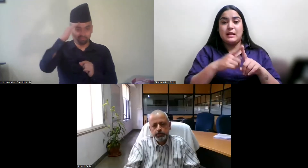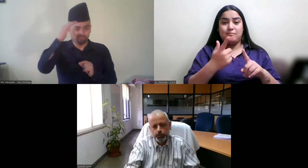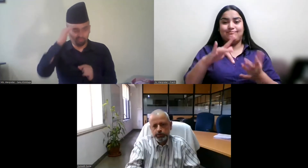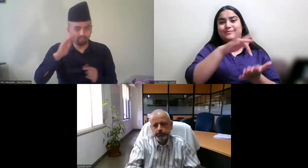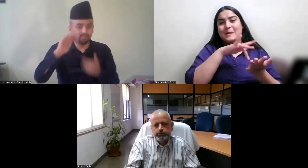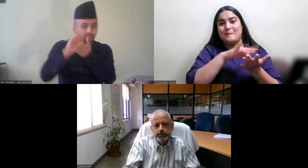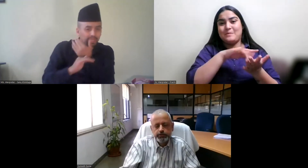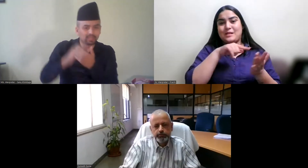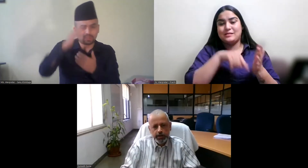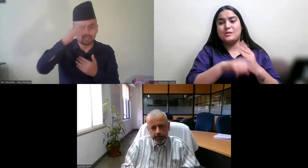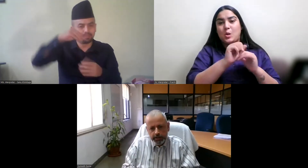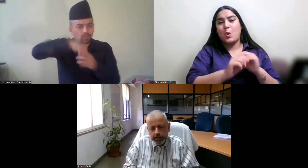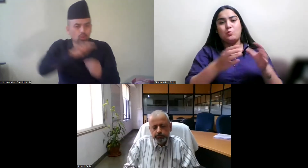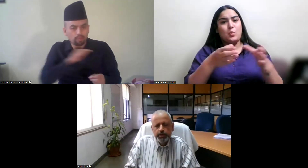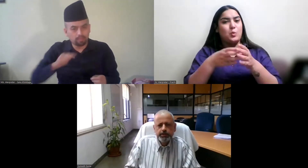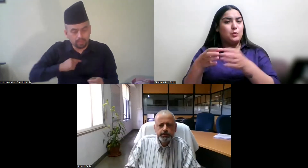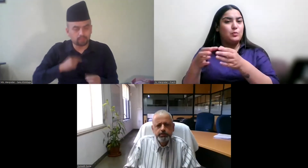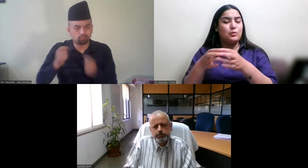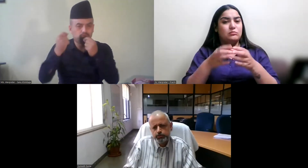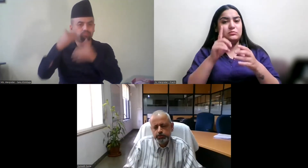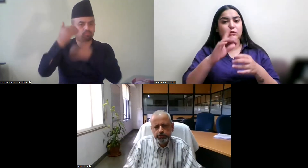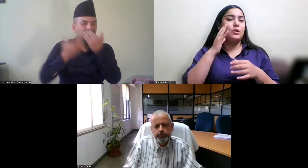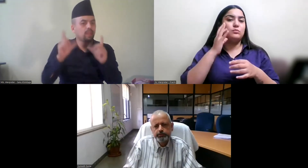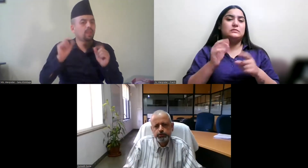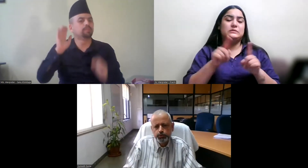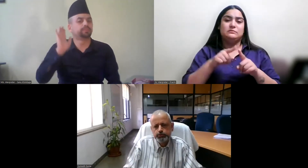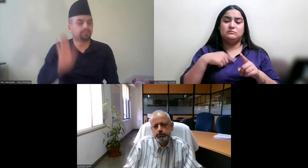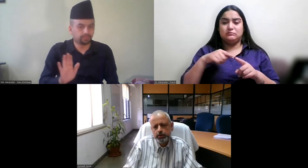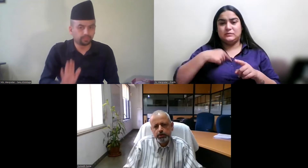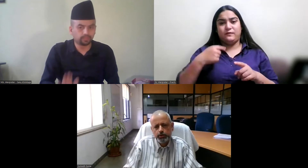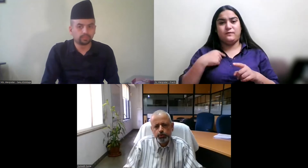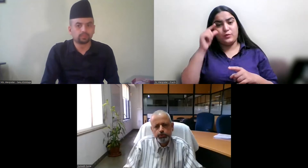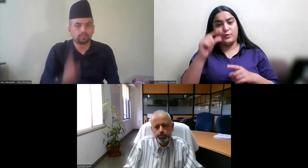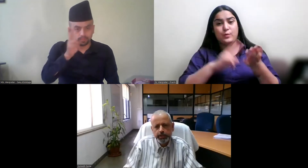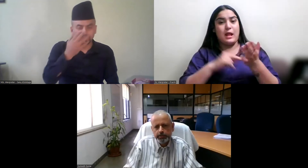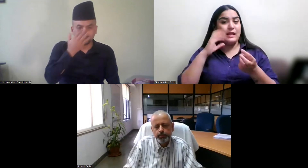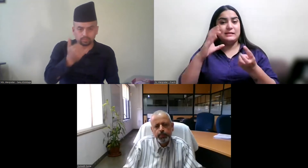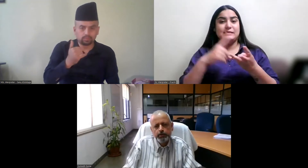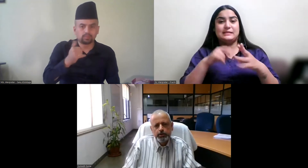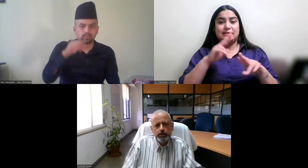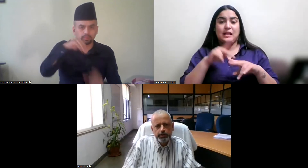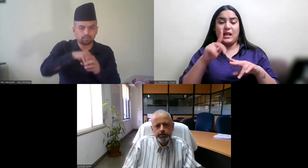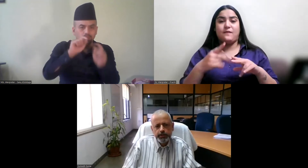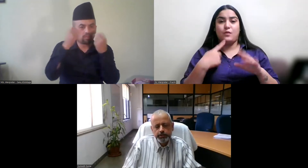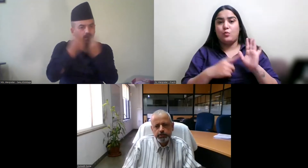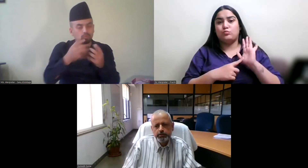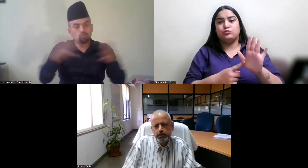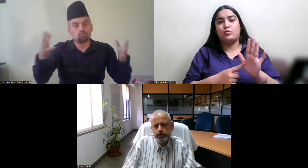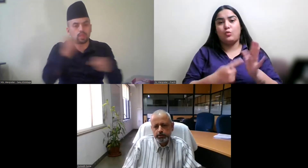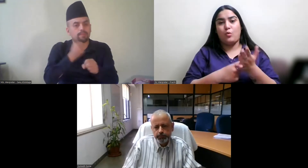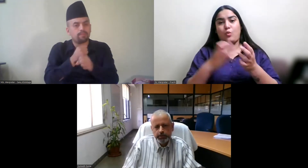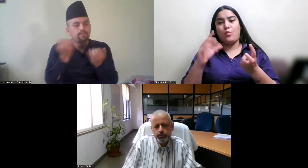other stakeholders is required. And that's where I think UNICEF has a huge role to play in